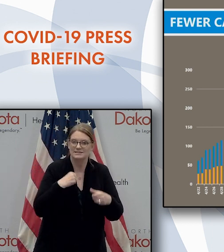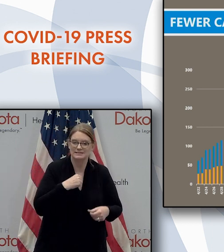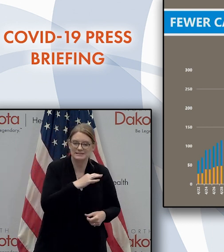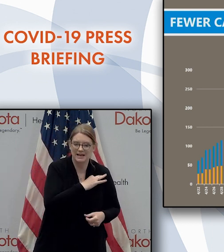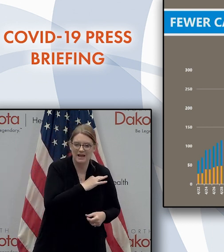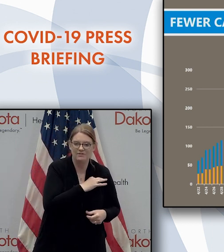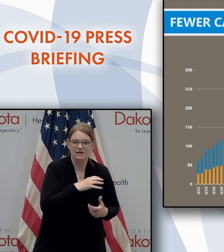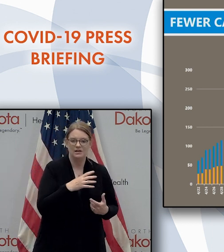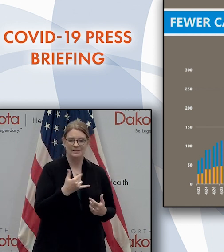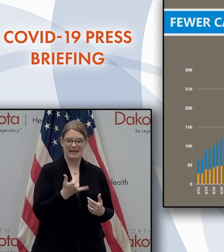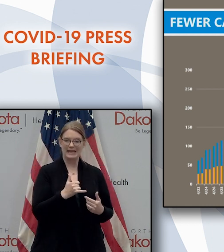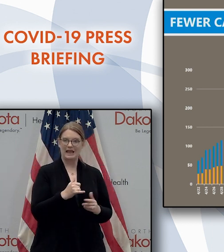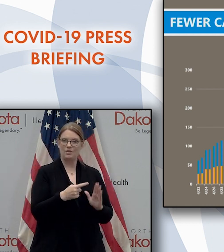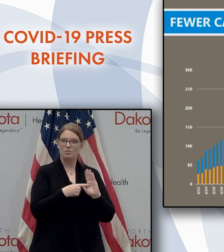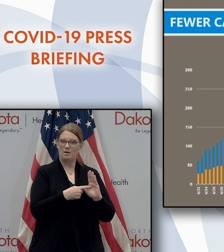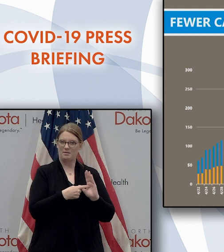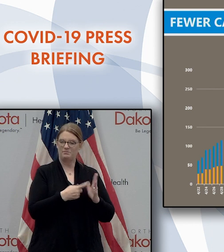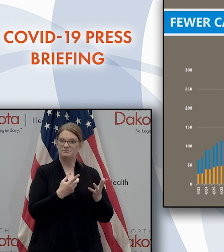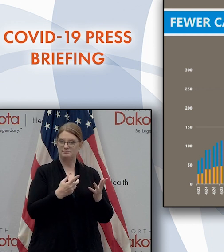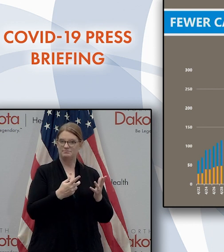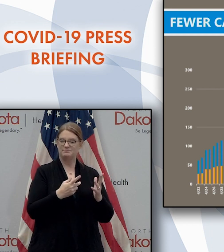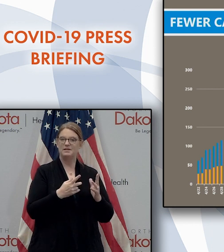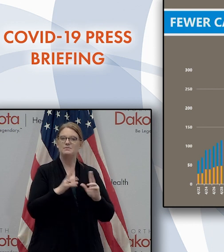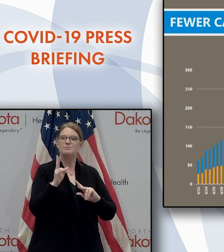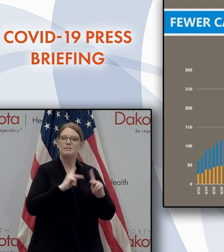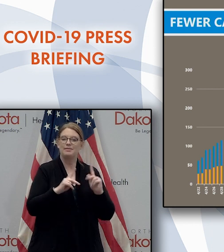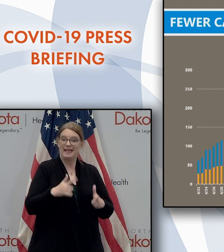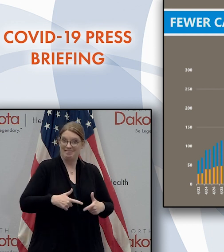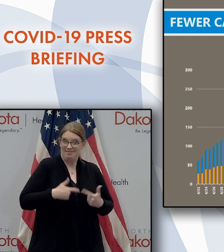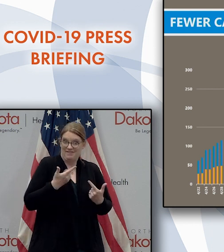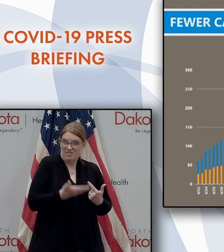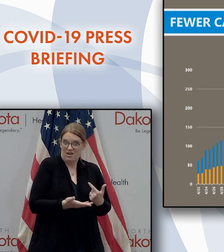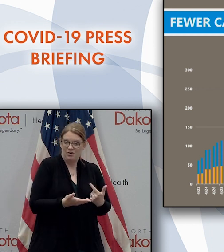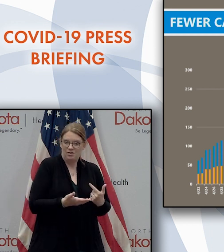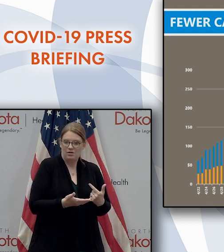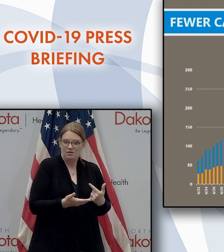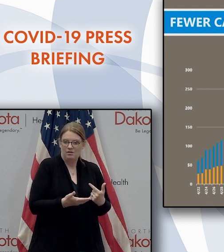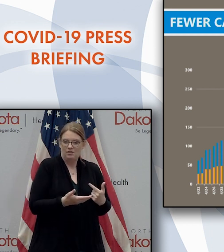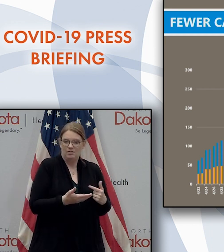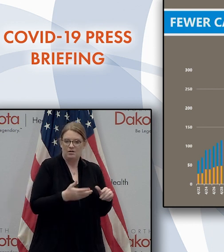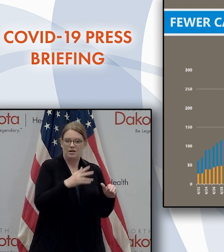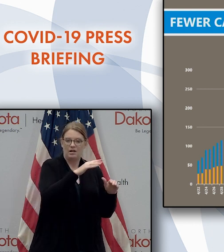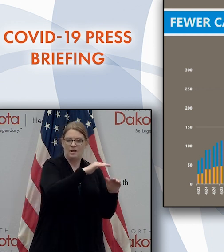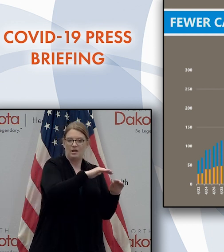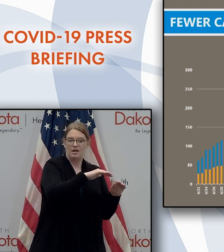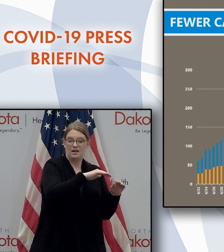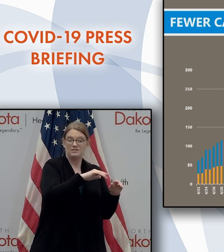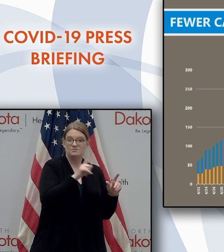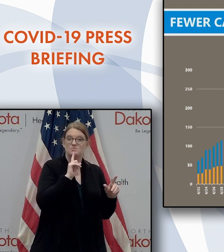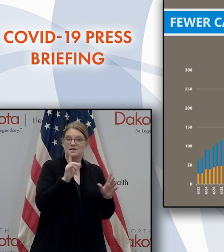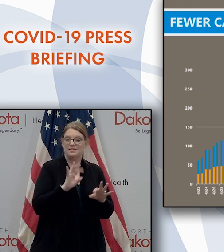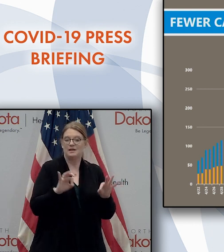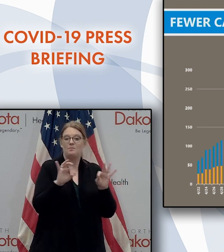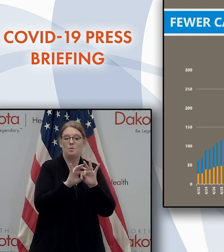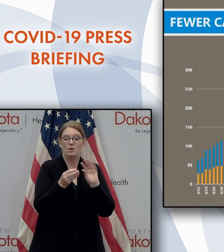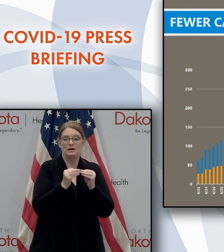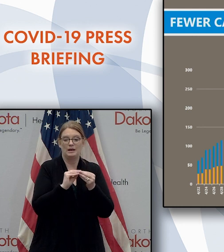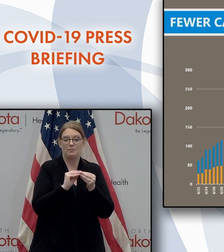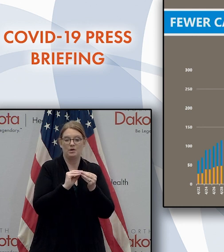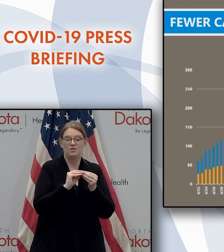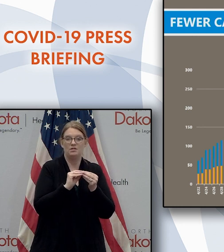yellow part of this graph recommends active residents, and you can see we've got this down. And the important number here is really